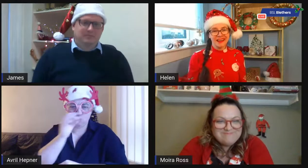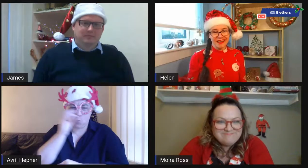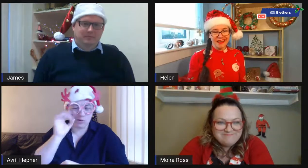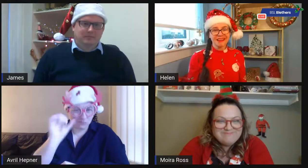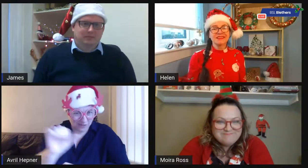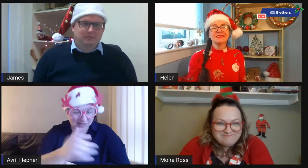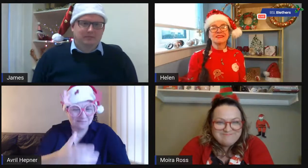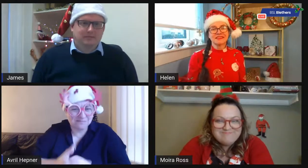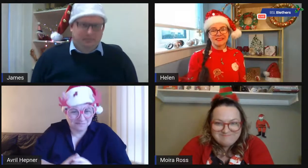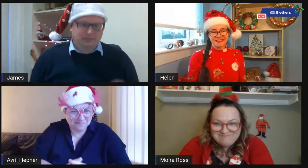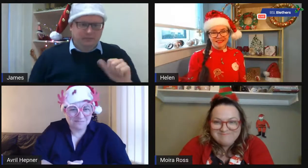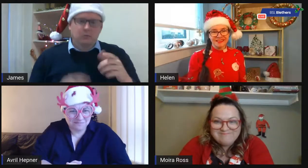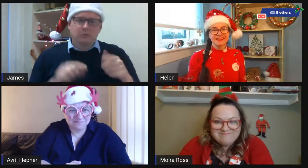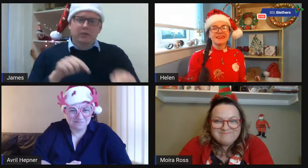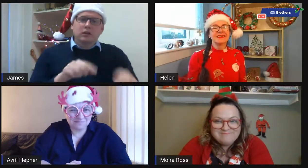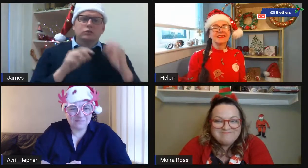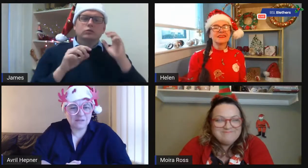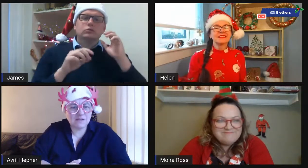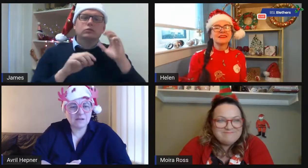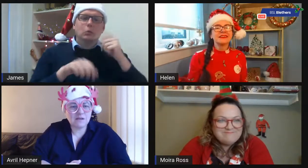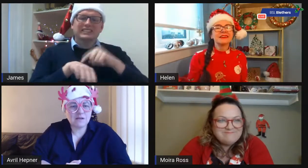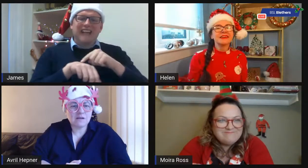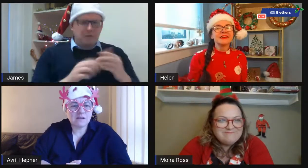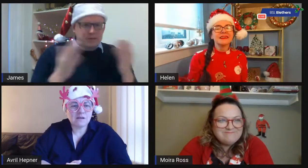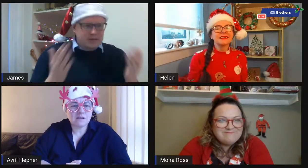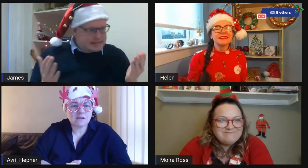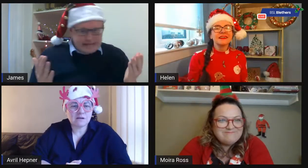to the screen. Yeah, I love Rose and Giovanni.